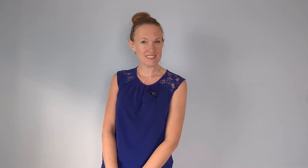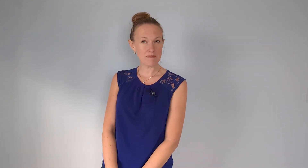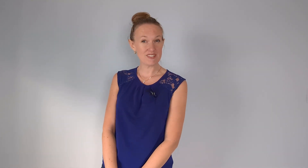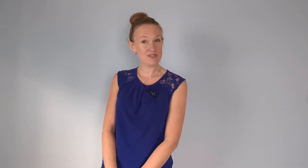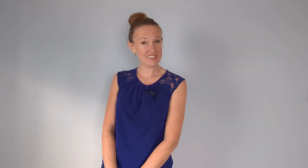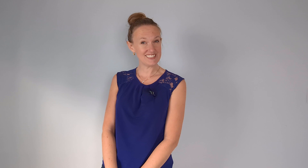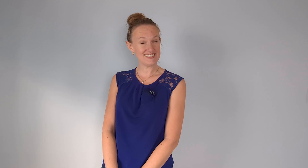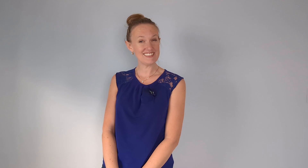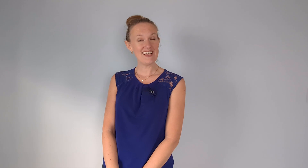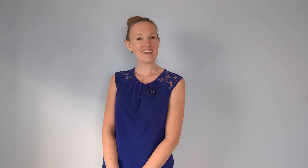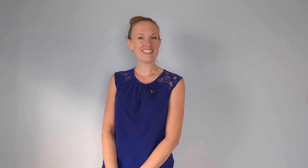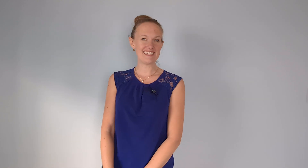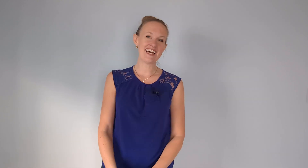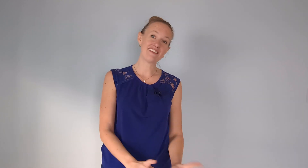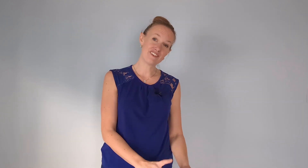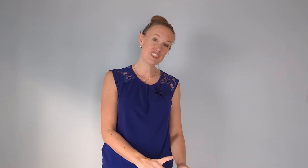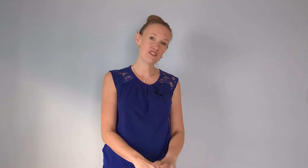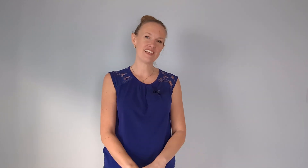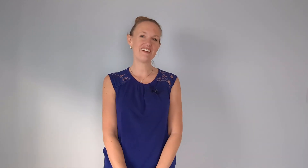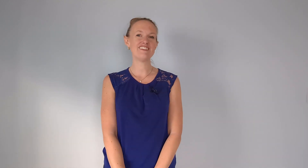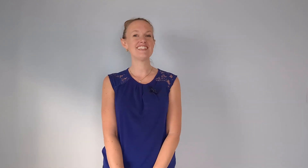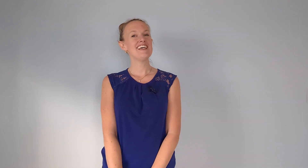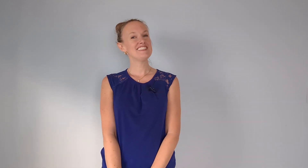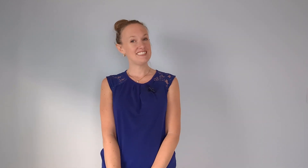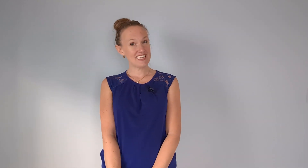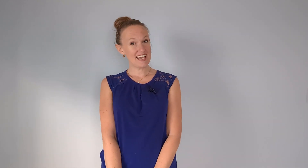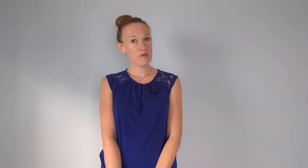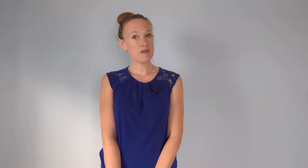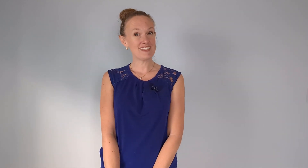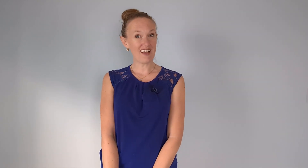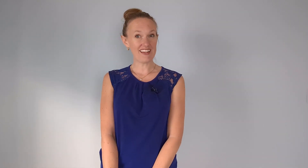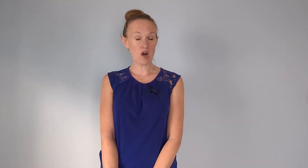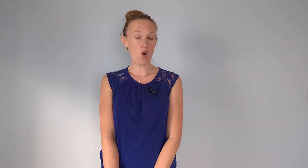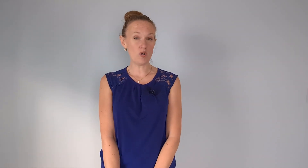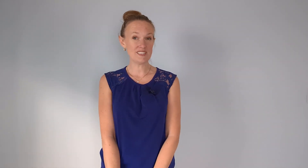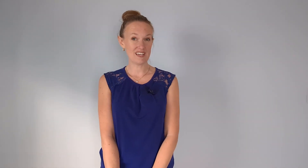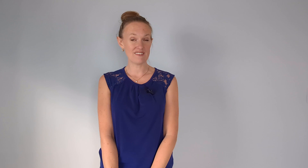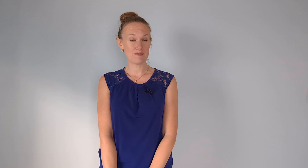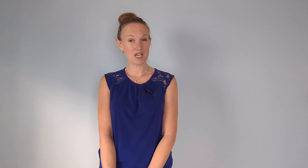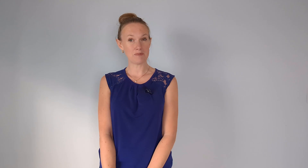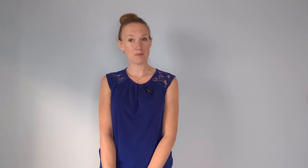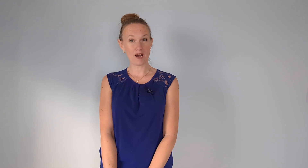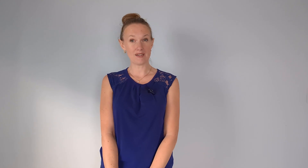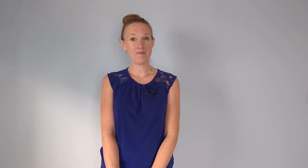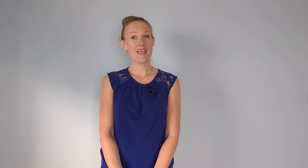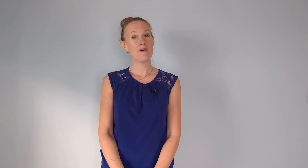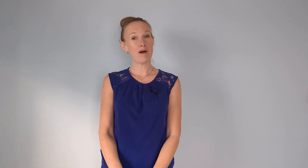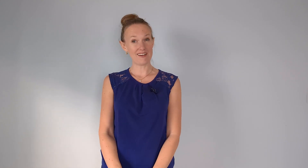step-by-step instructions because I did that in the first 2 videos. Today, we'll be signing the whole song from top to bottom